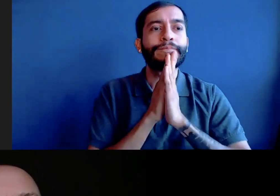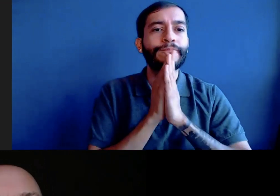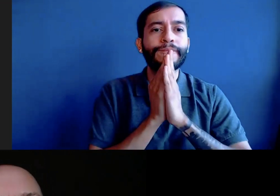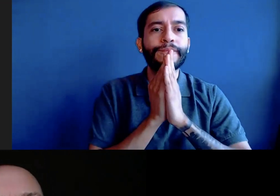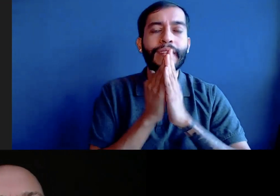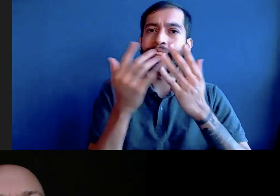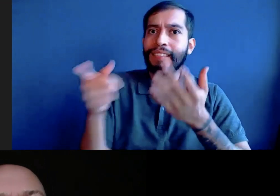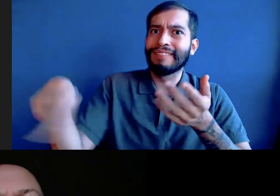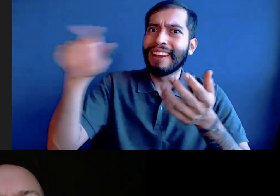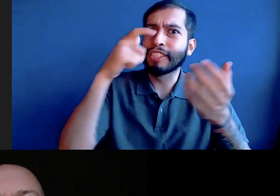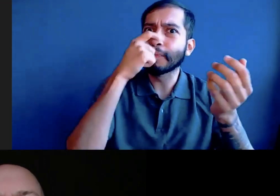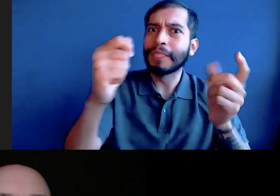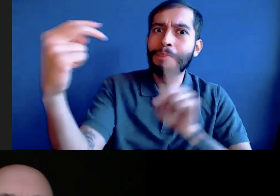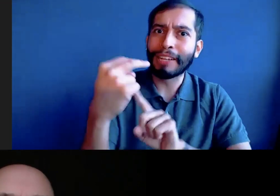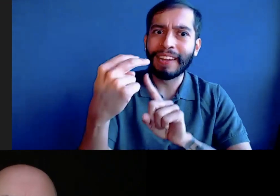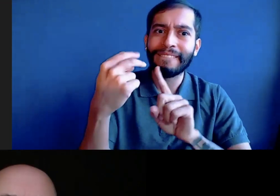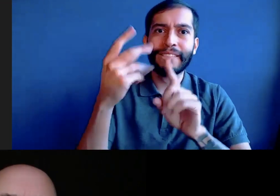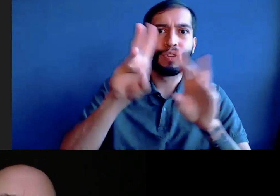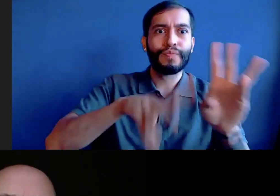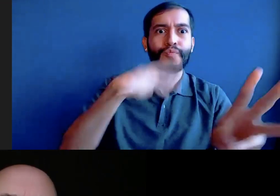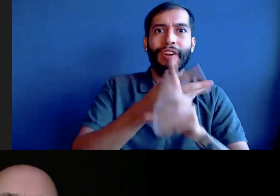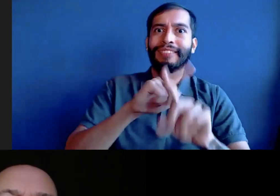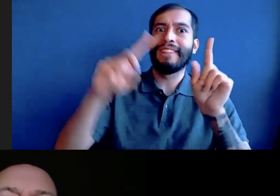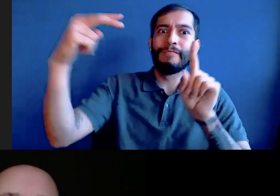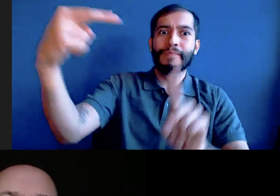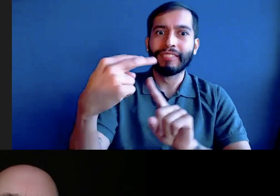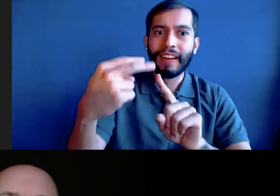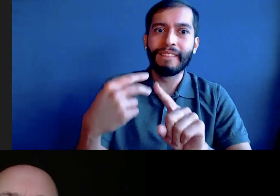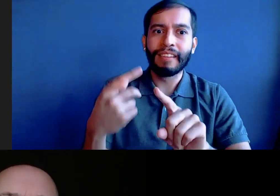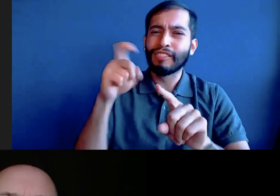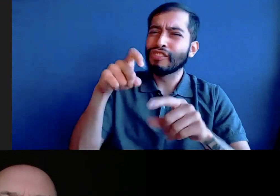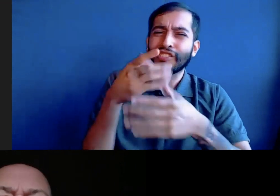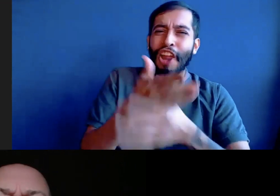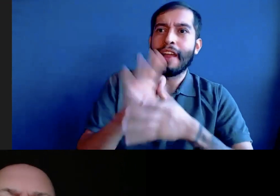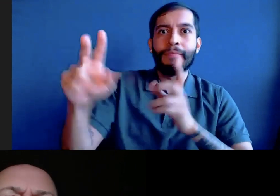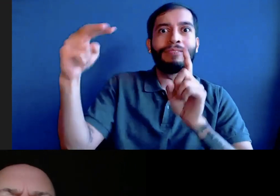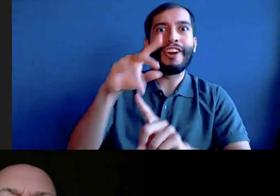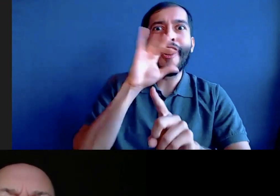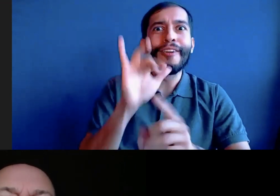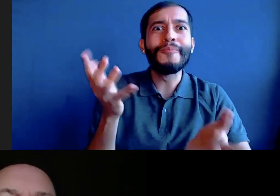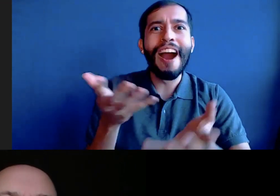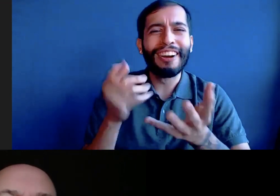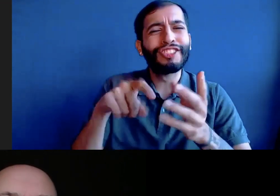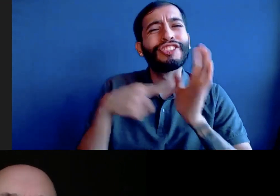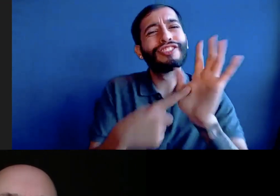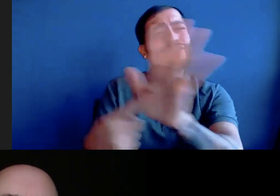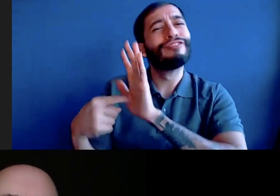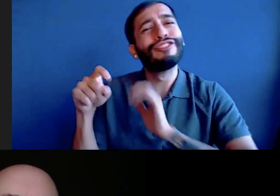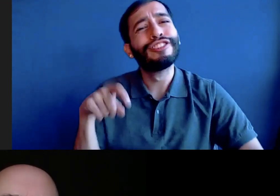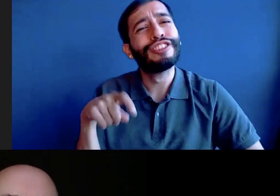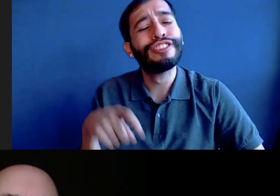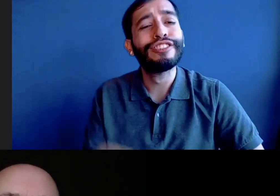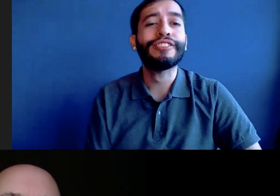world, and it's a perspective that needs to be shared more and more. You know, we have a very interesting way of looking